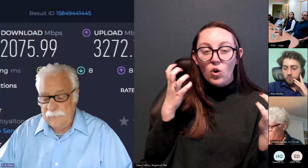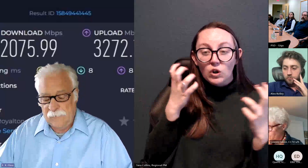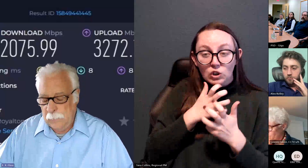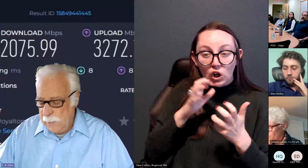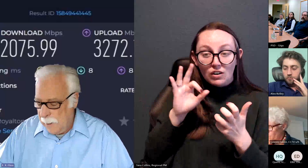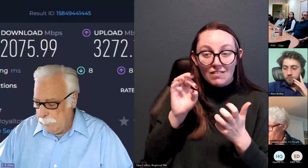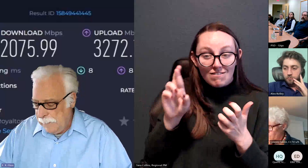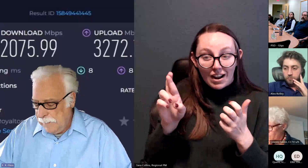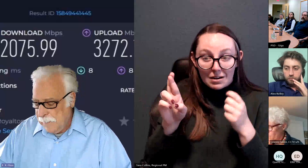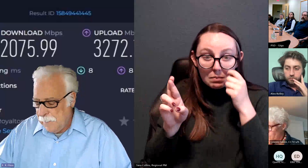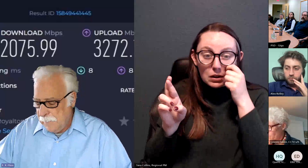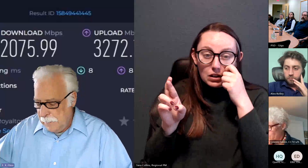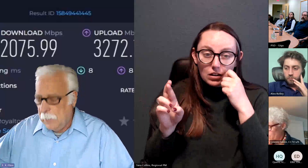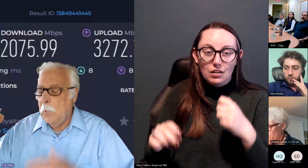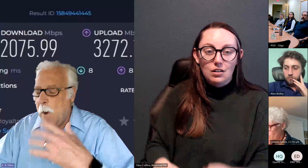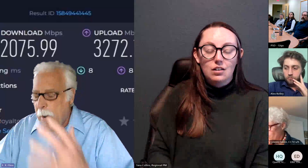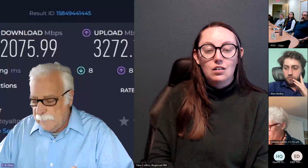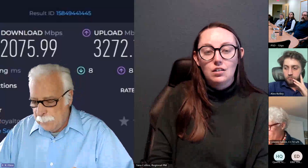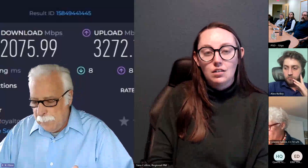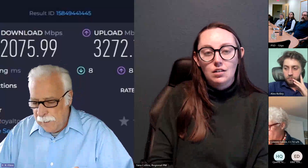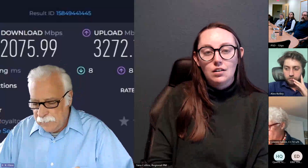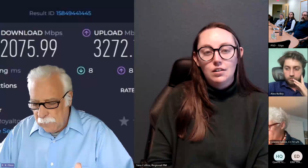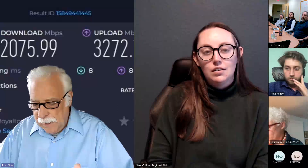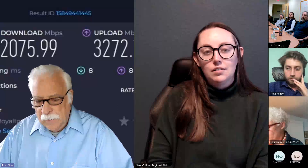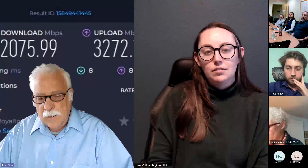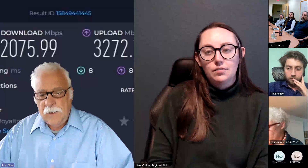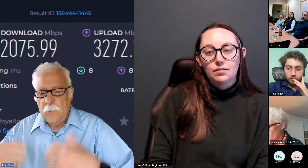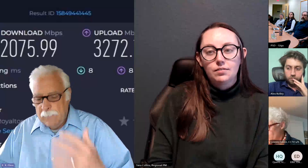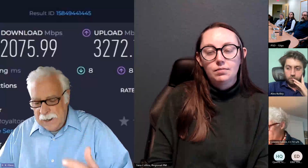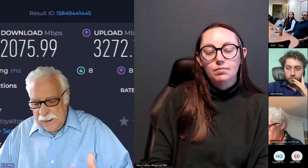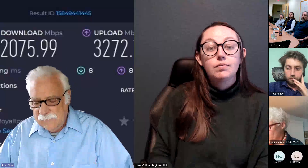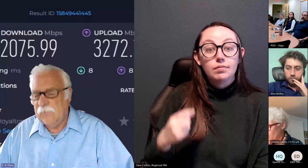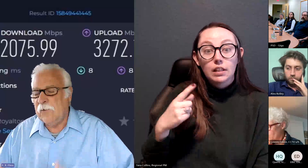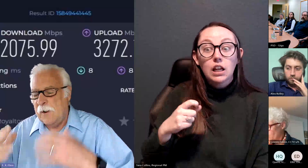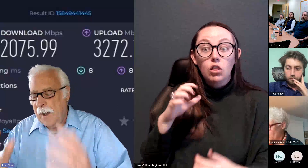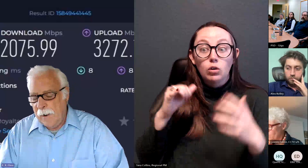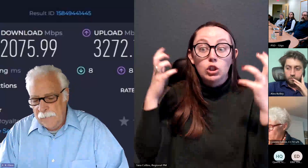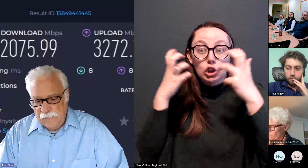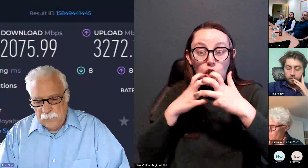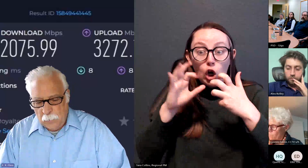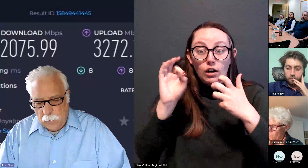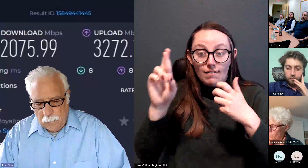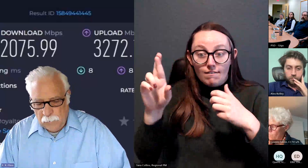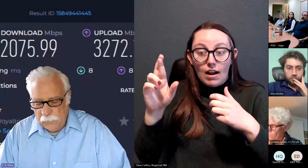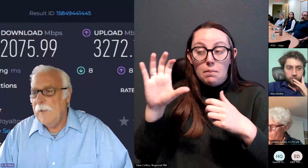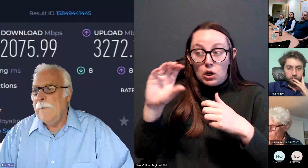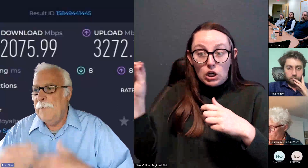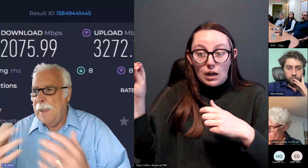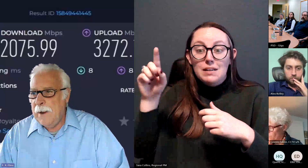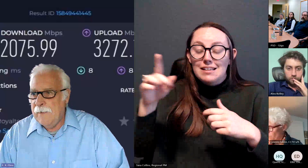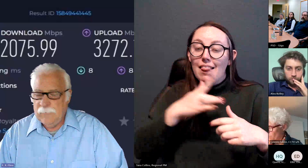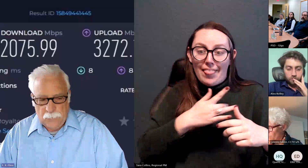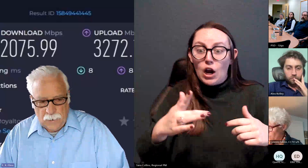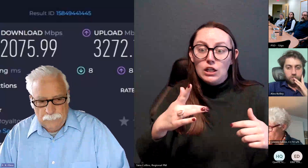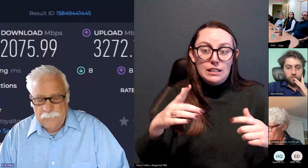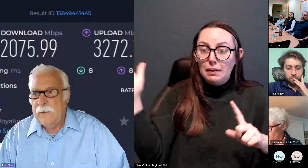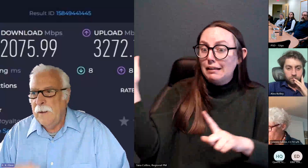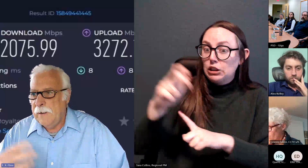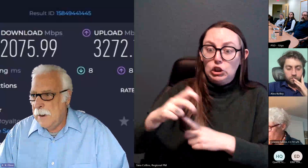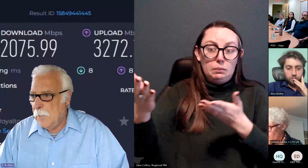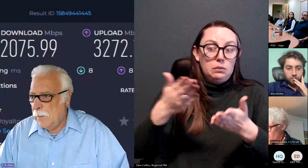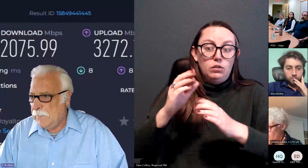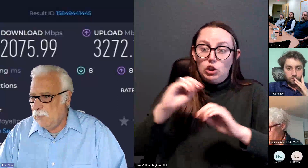many cases would not be, who are enterprise grade, who in many cases are not on these small roads. They would have to put